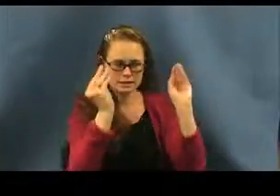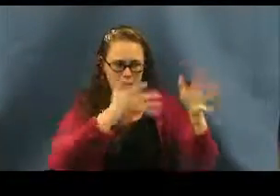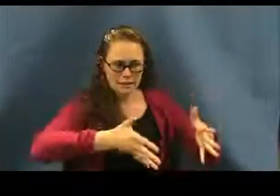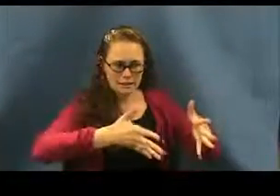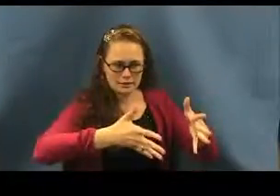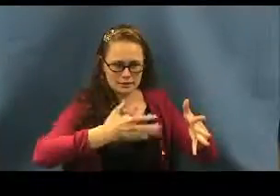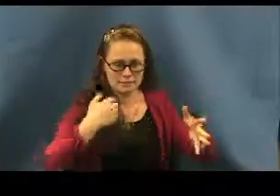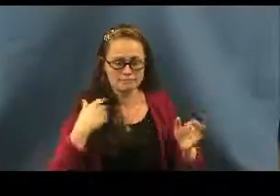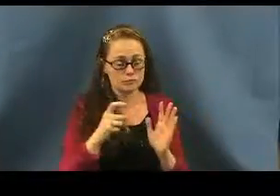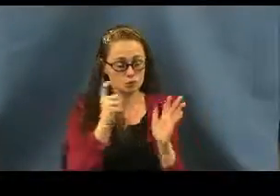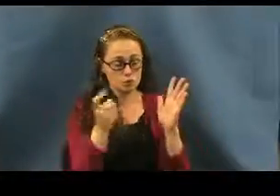forever.